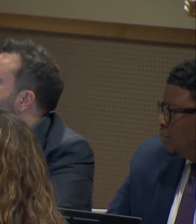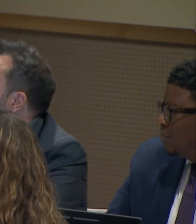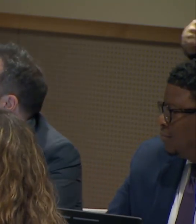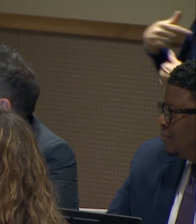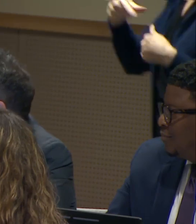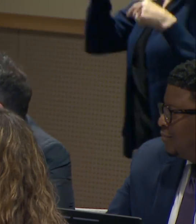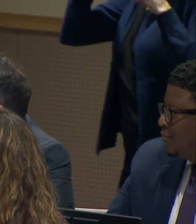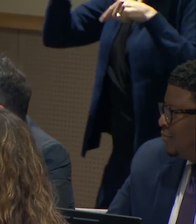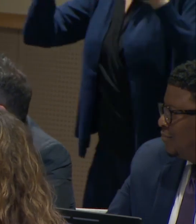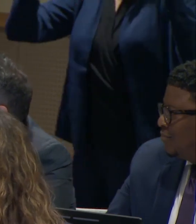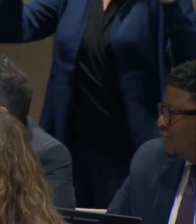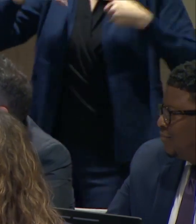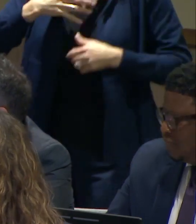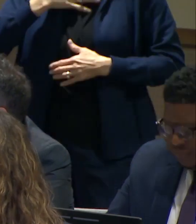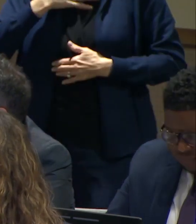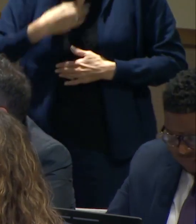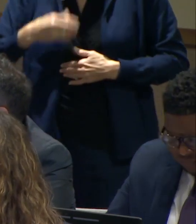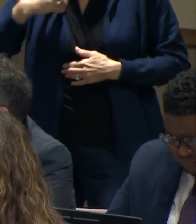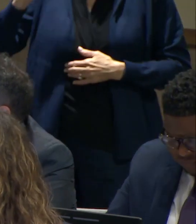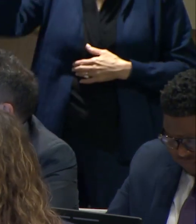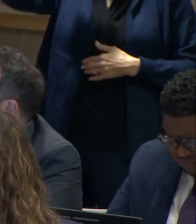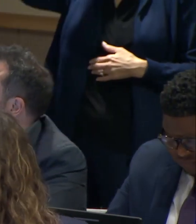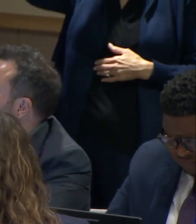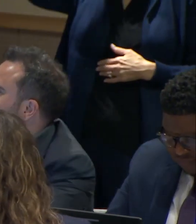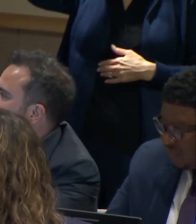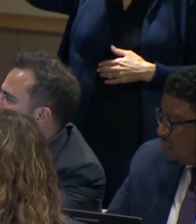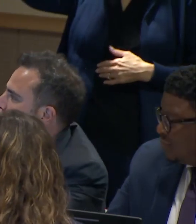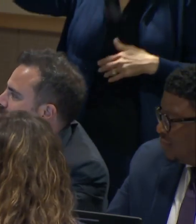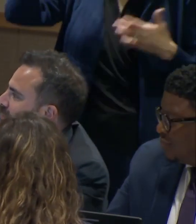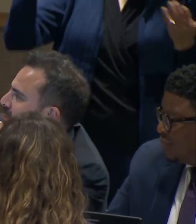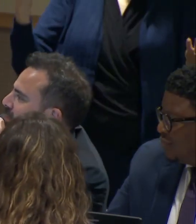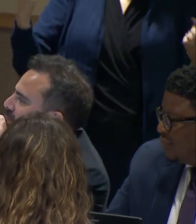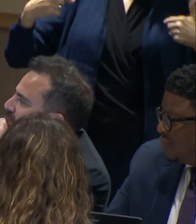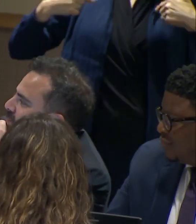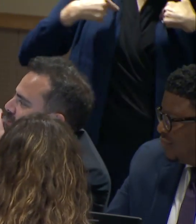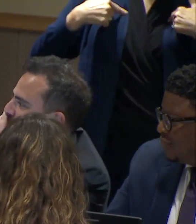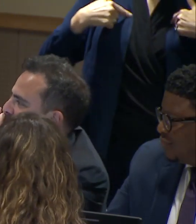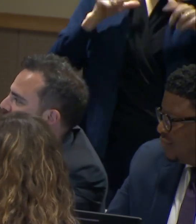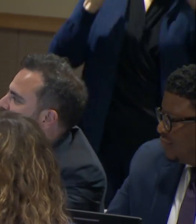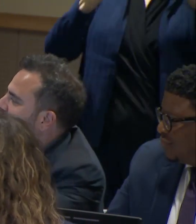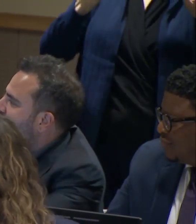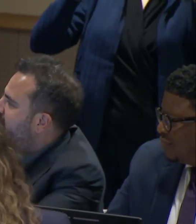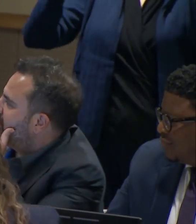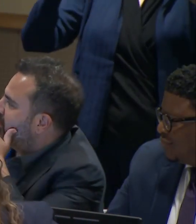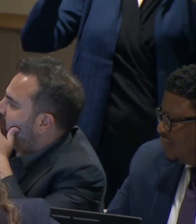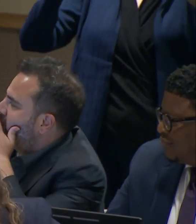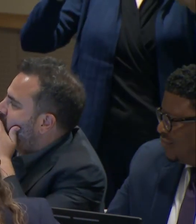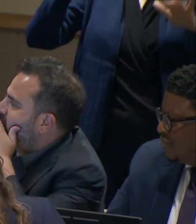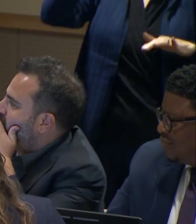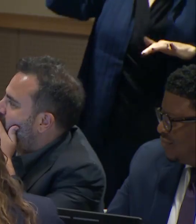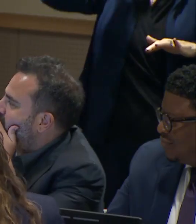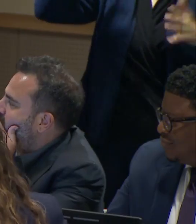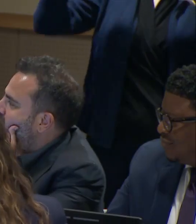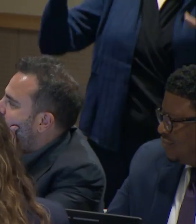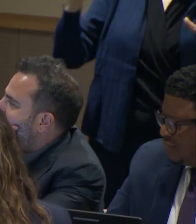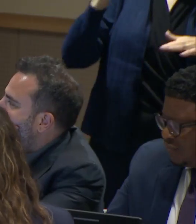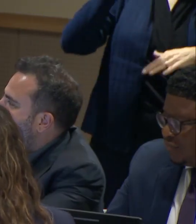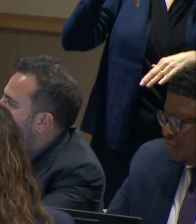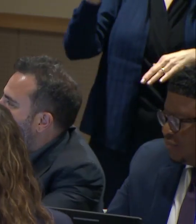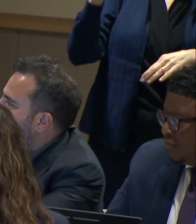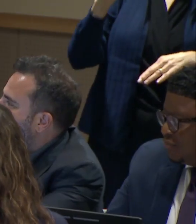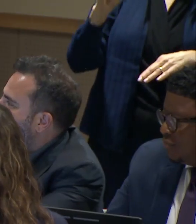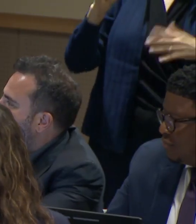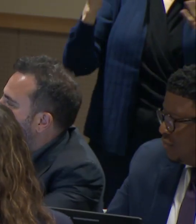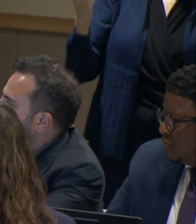knew less about, because maybe I wouldn't be a 68-year-old recently minted PhD person. But I'm